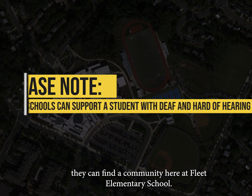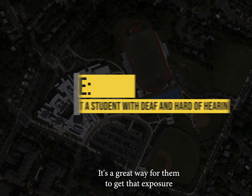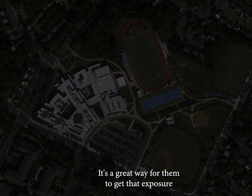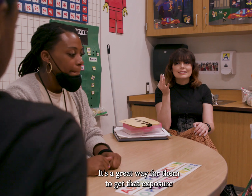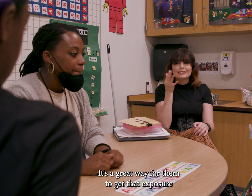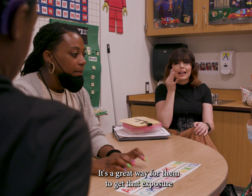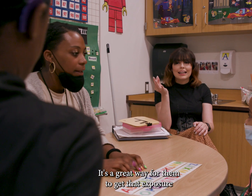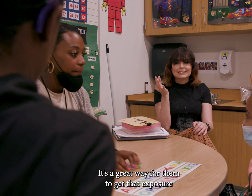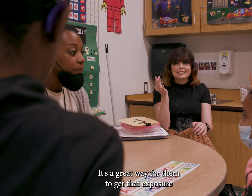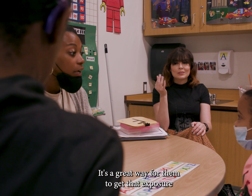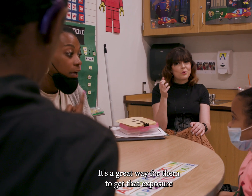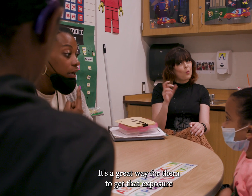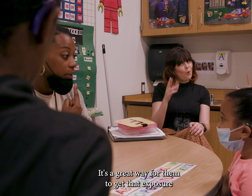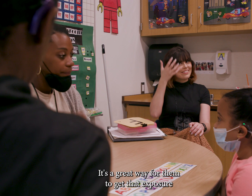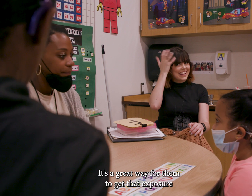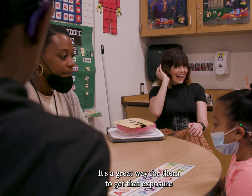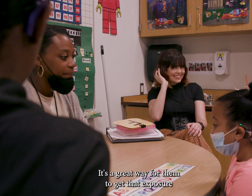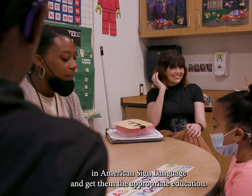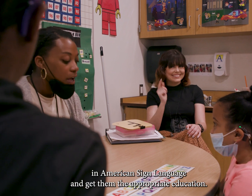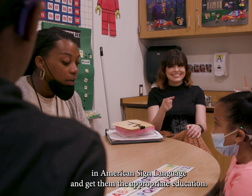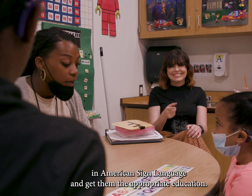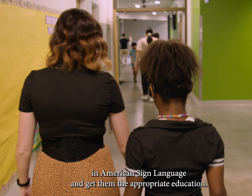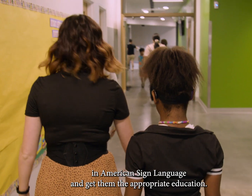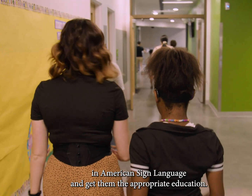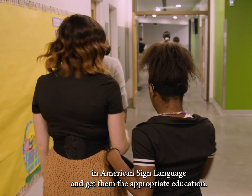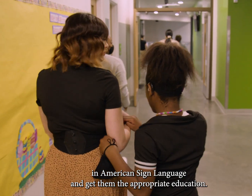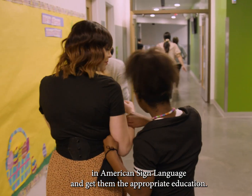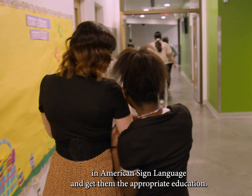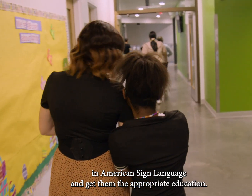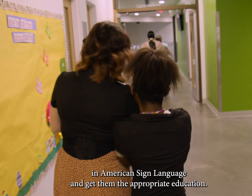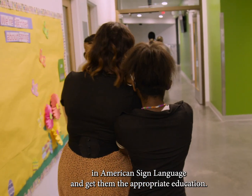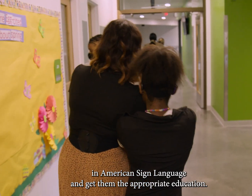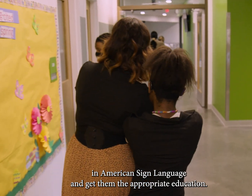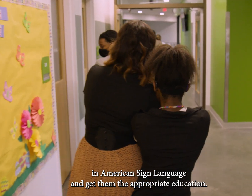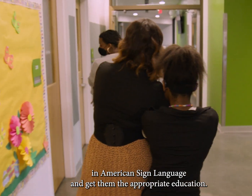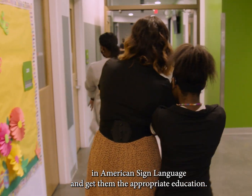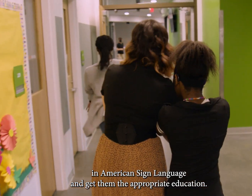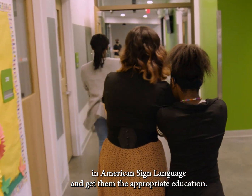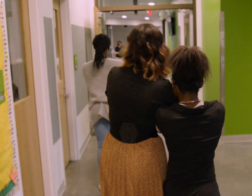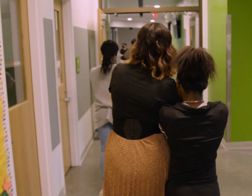School. It's a great way for them to get that exposure in American Sign Language and get them the appropriate education.